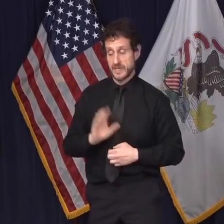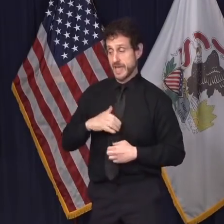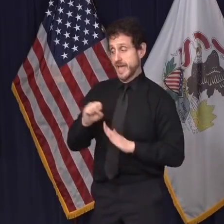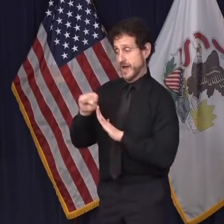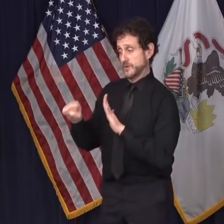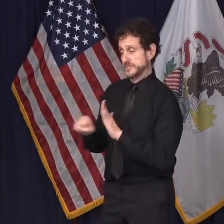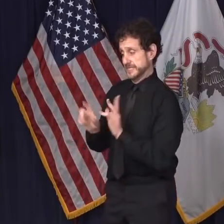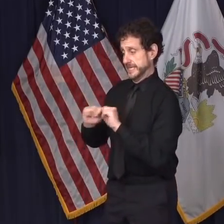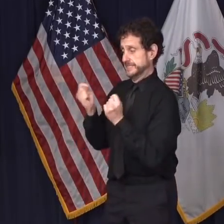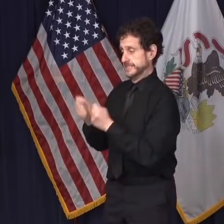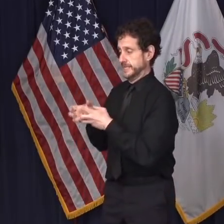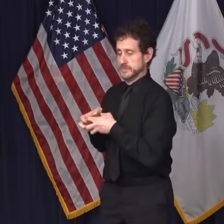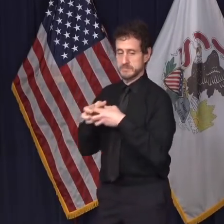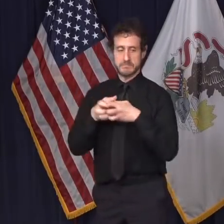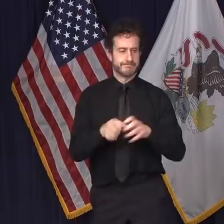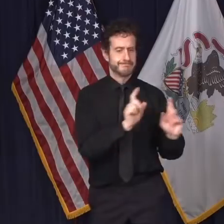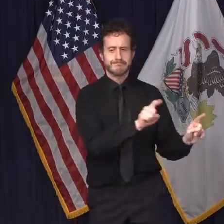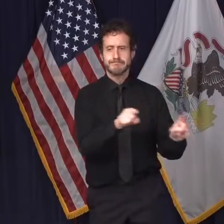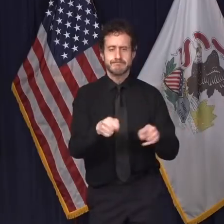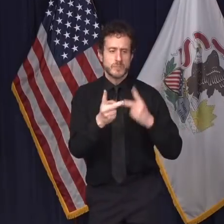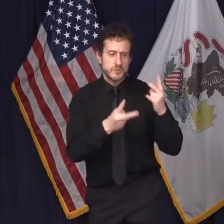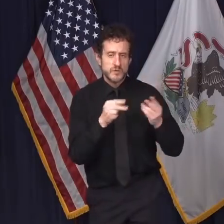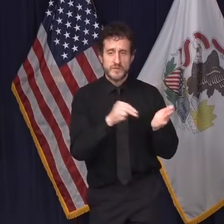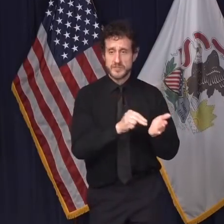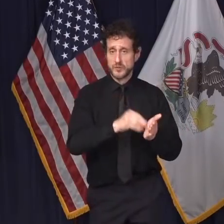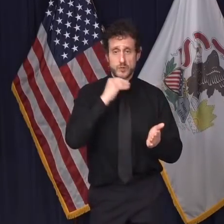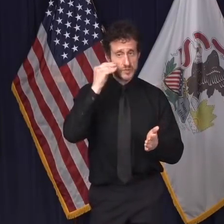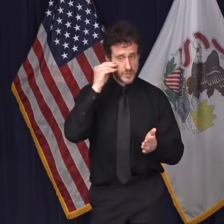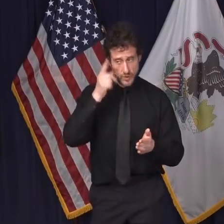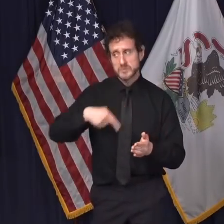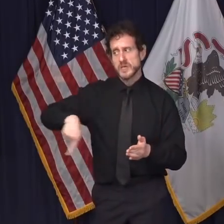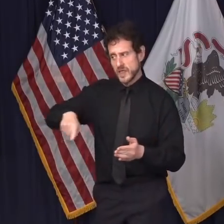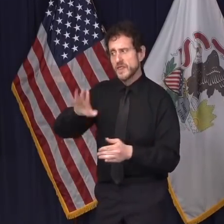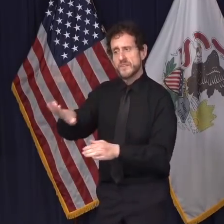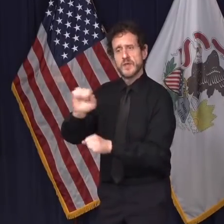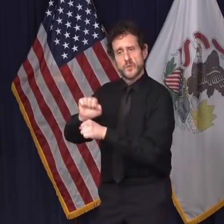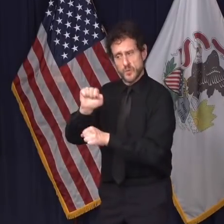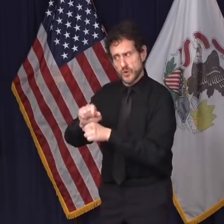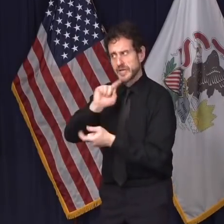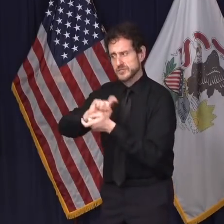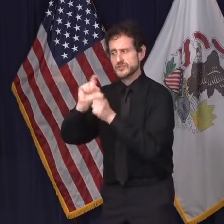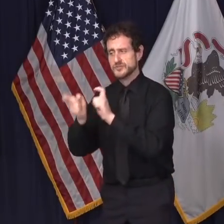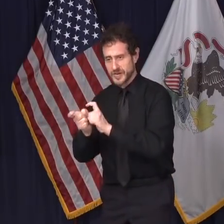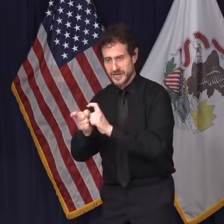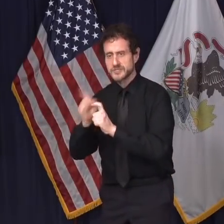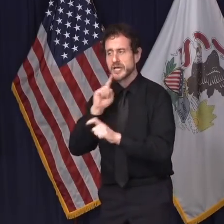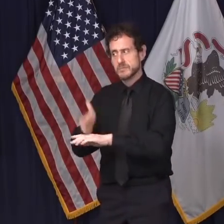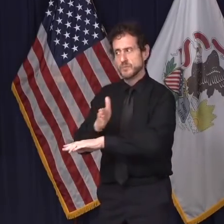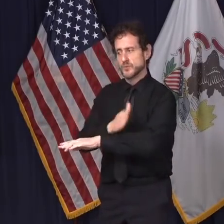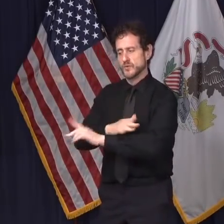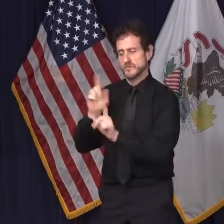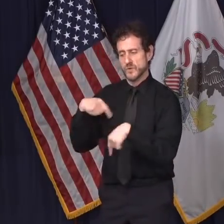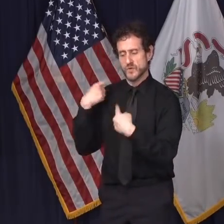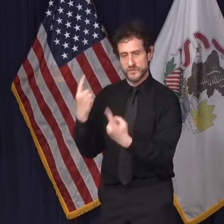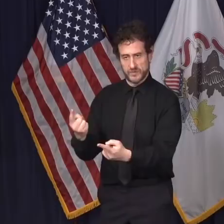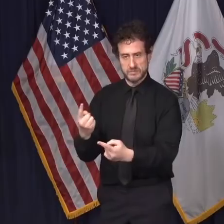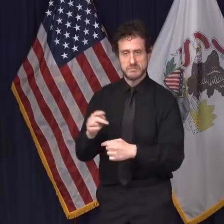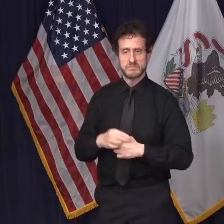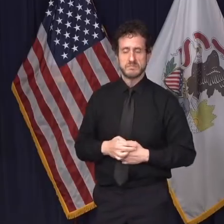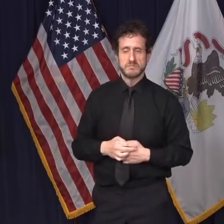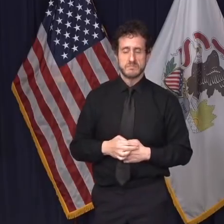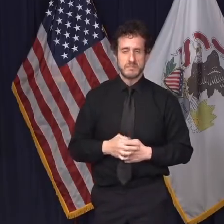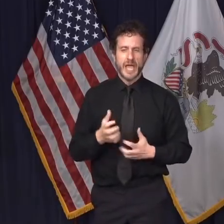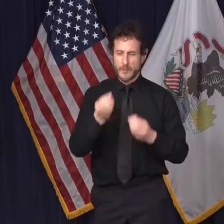nursing homes have evolved over the course of this pandemic, so I want to bring you all up to date. We now have